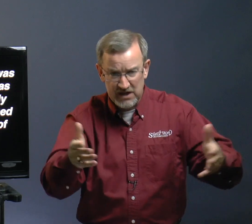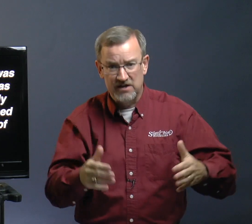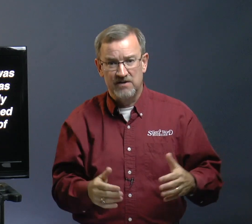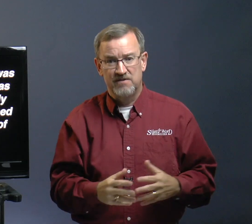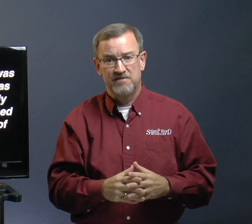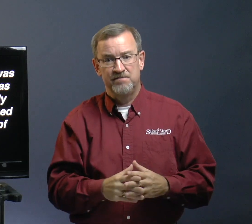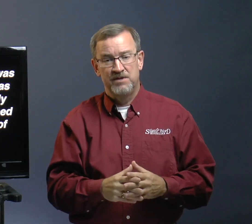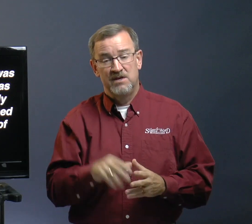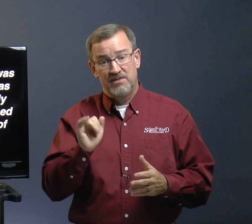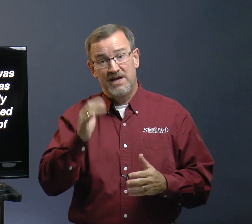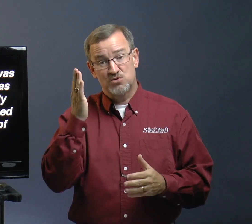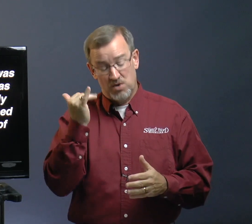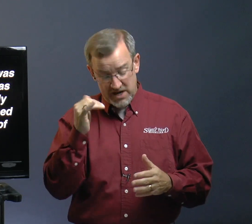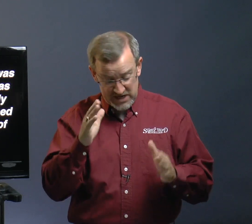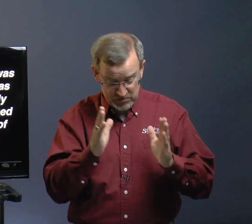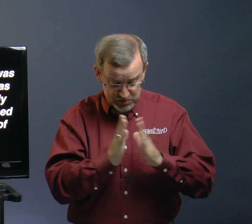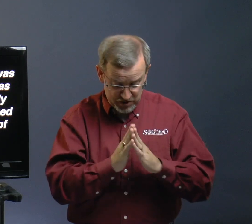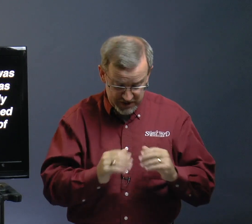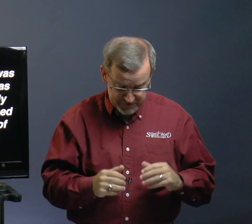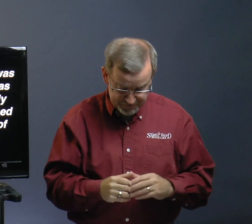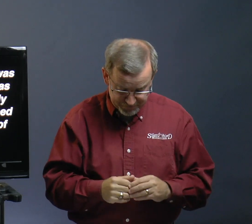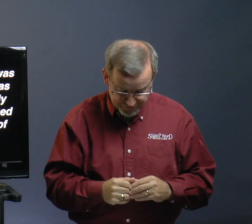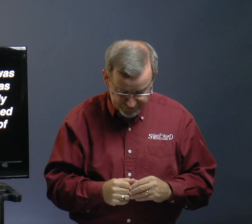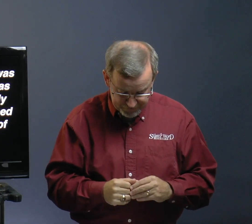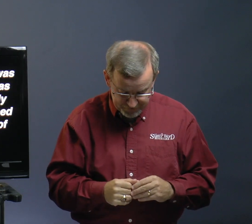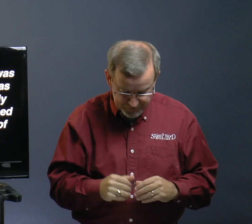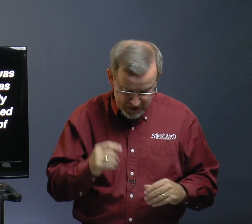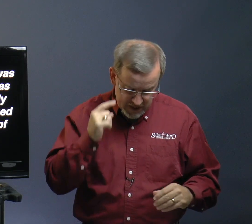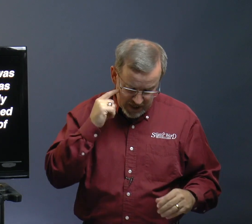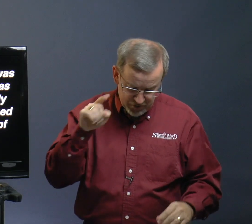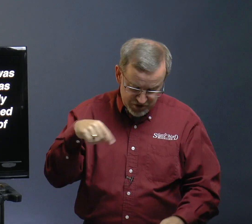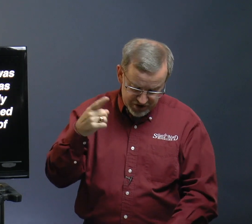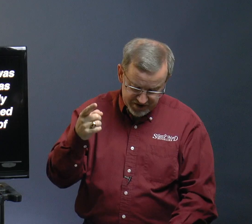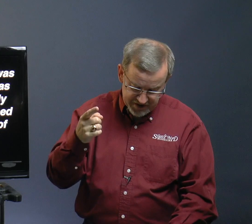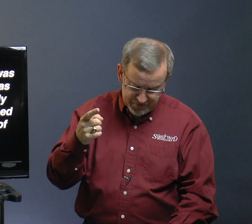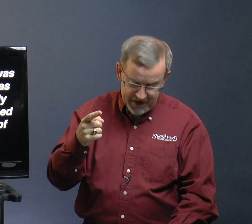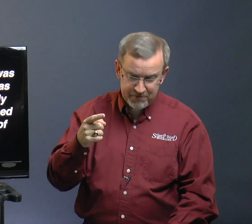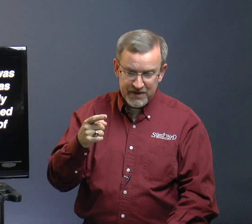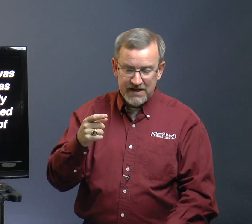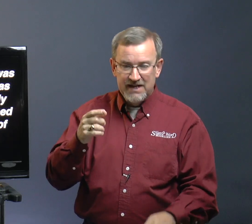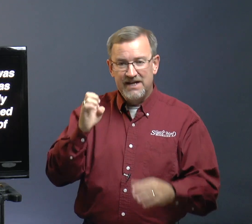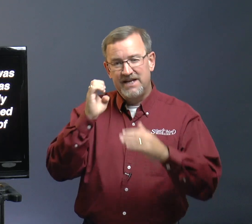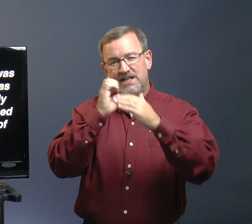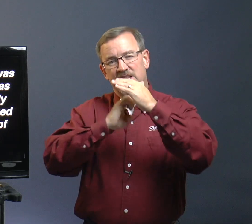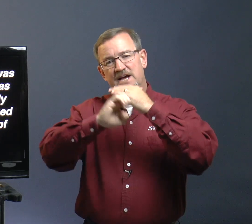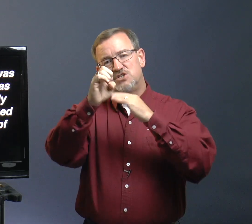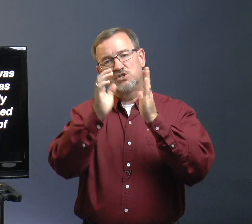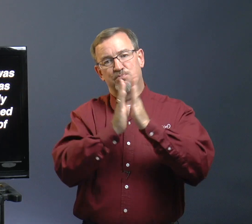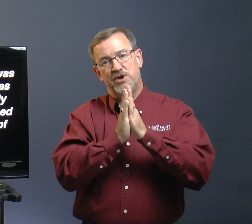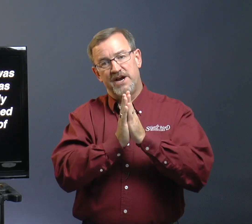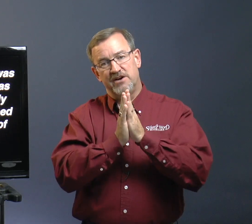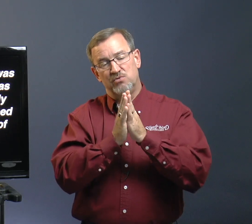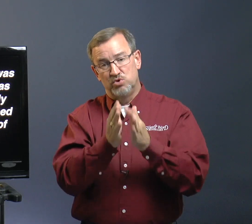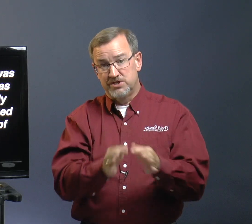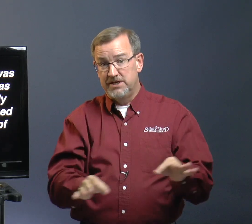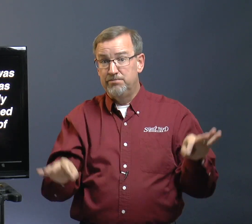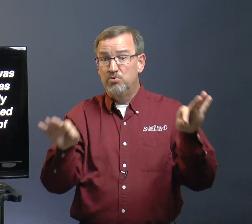here. That's why he was praying. I want you to think about Elijah's prayer was